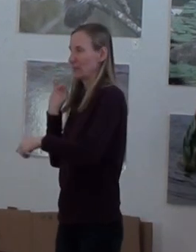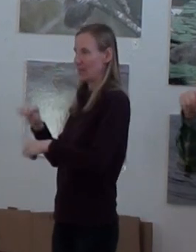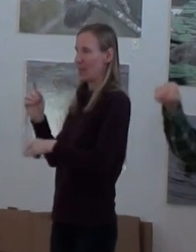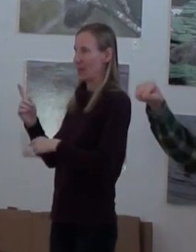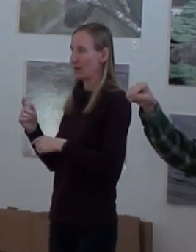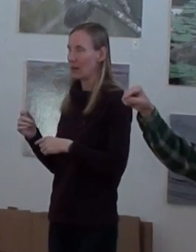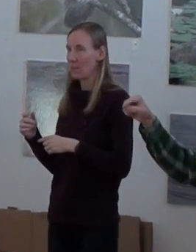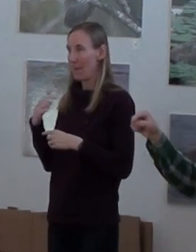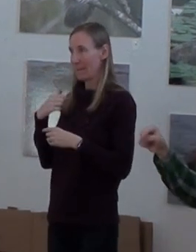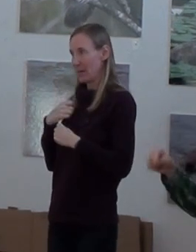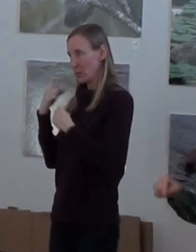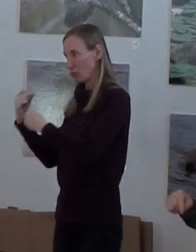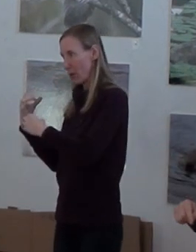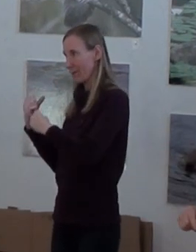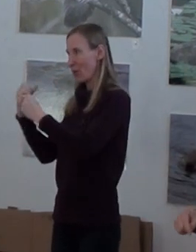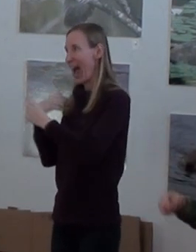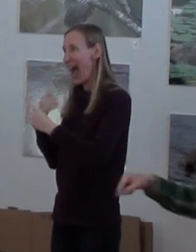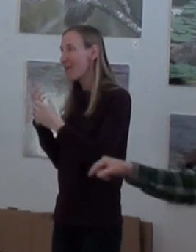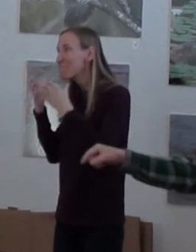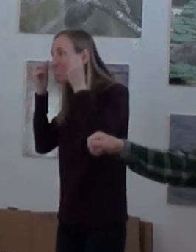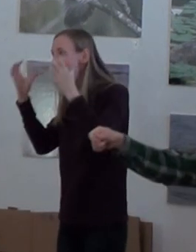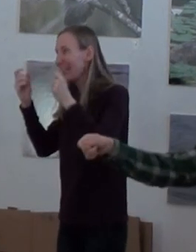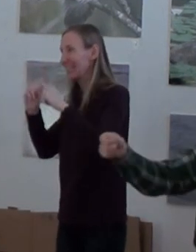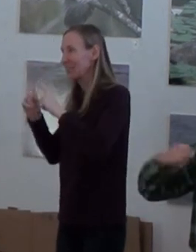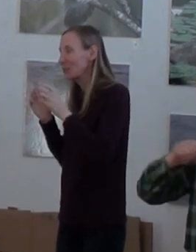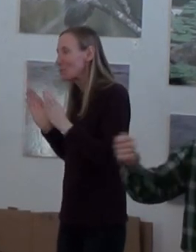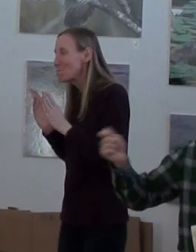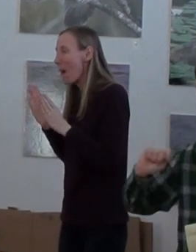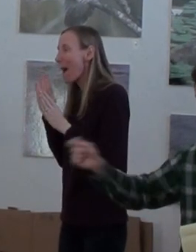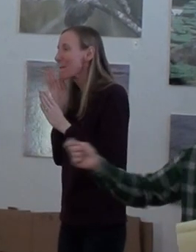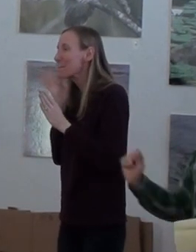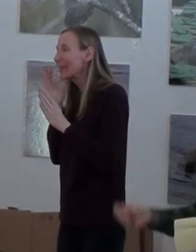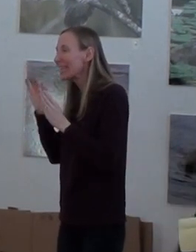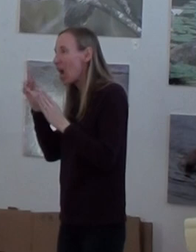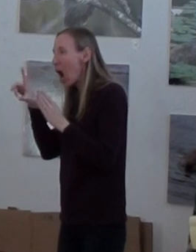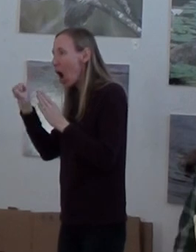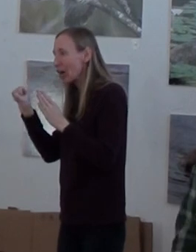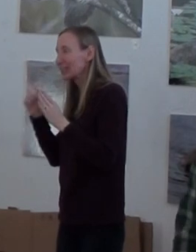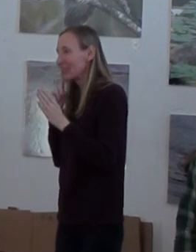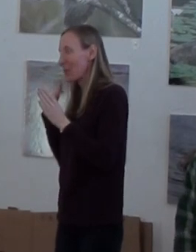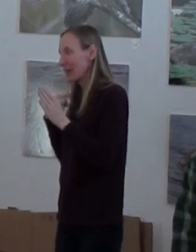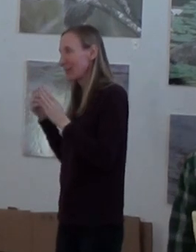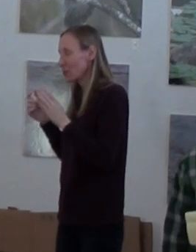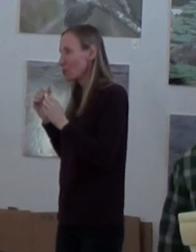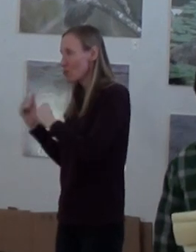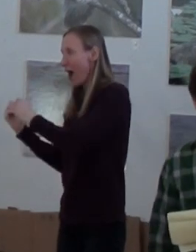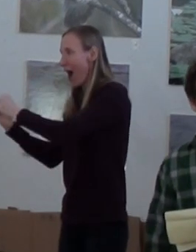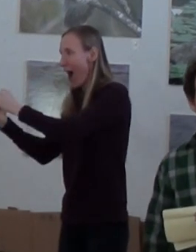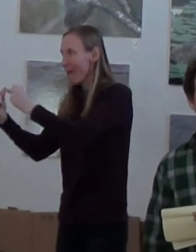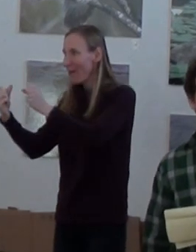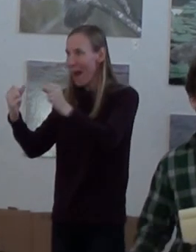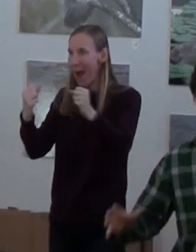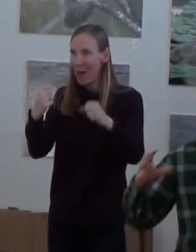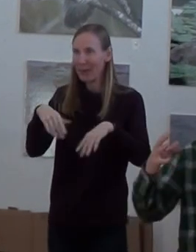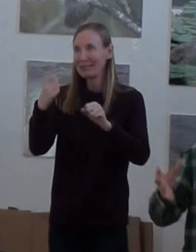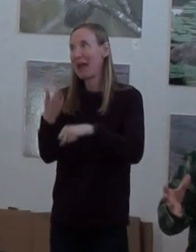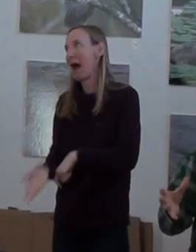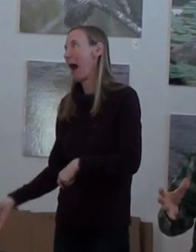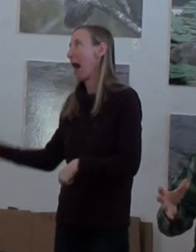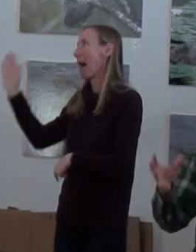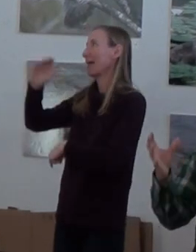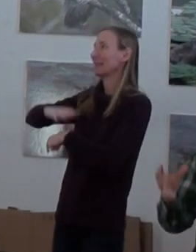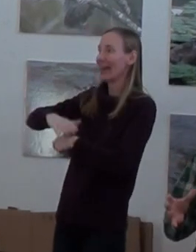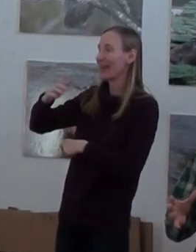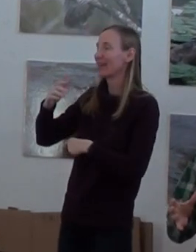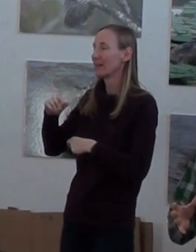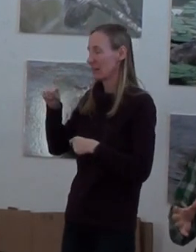to drive around to every little bee yard and take the colonies and take a frame of brood at every, oh my gosh, take all day. So if I can go to one